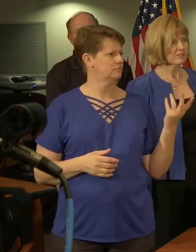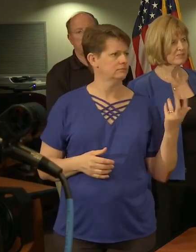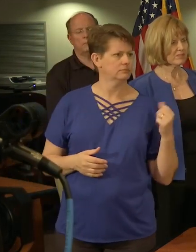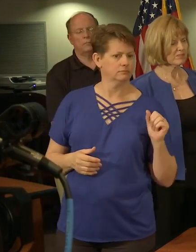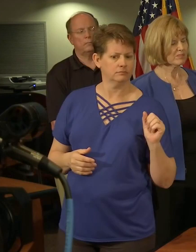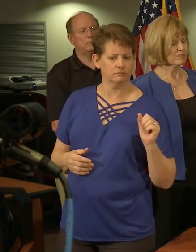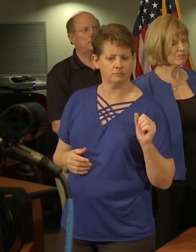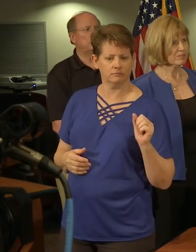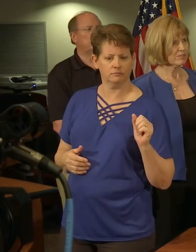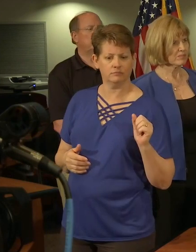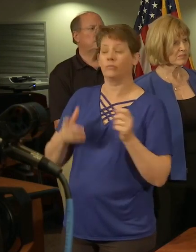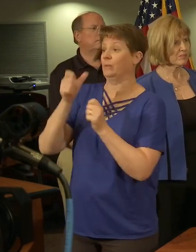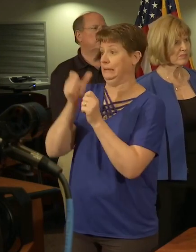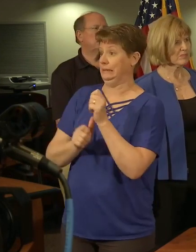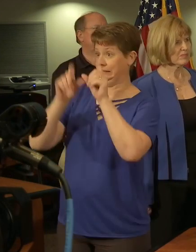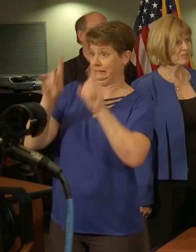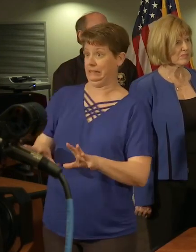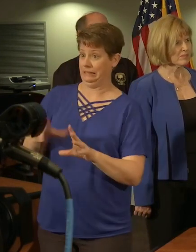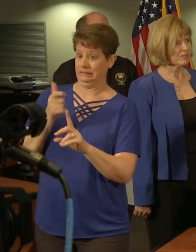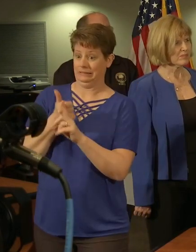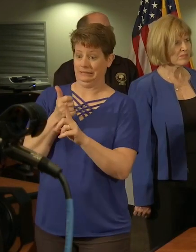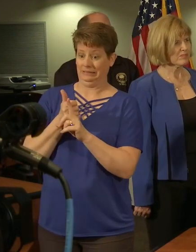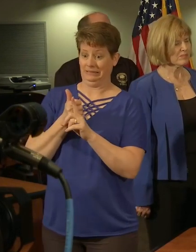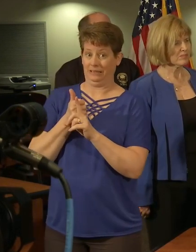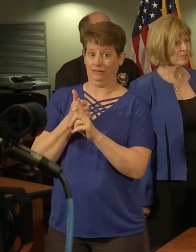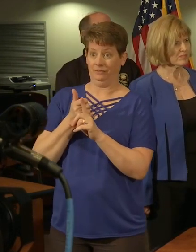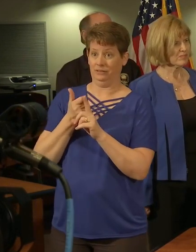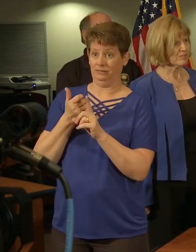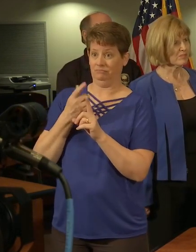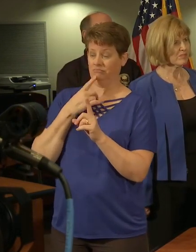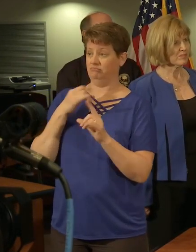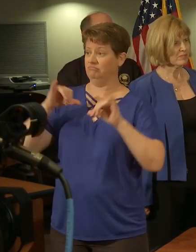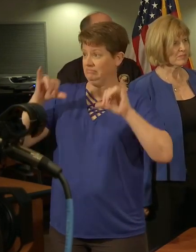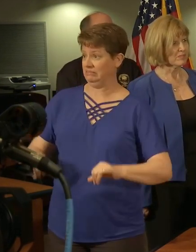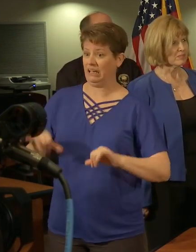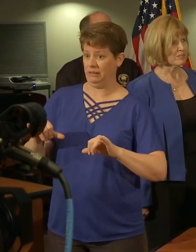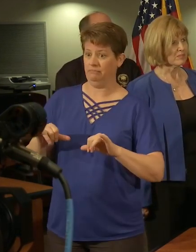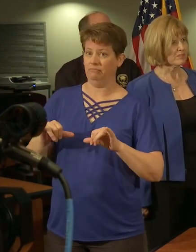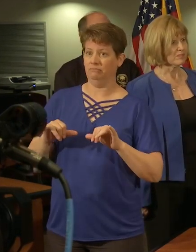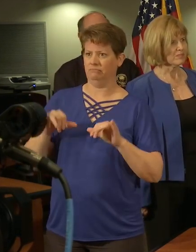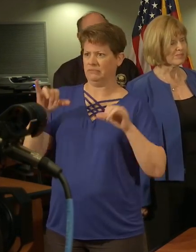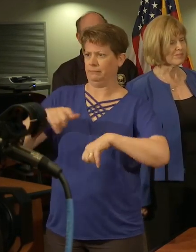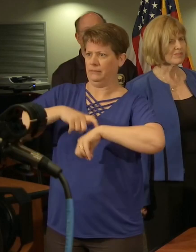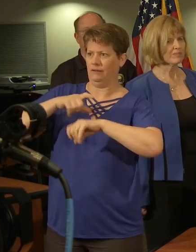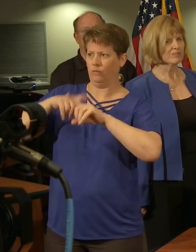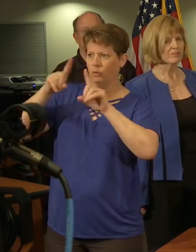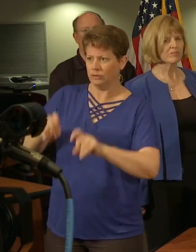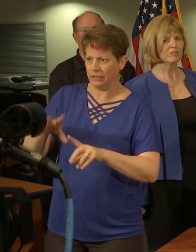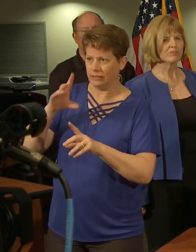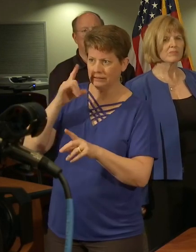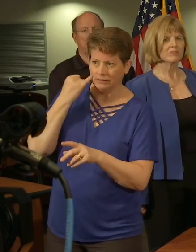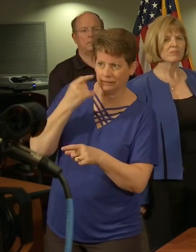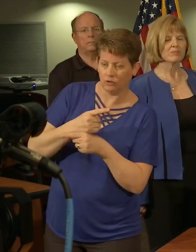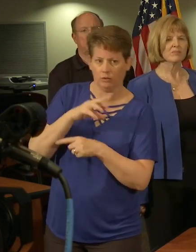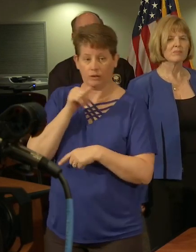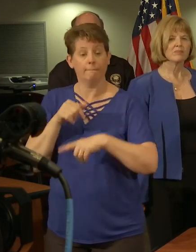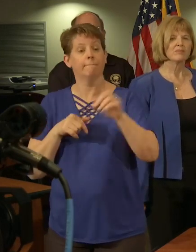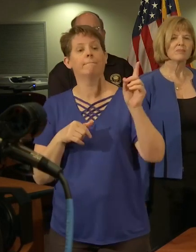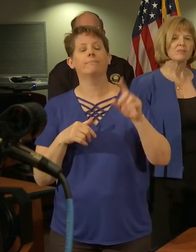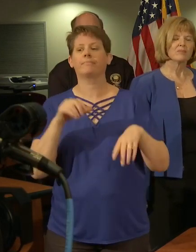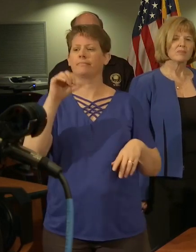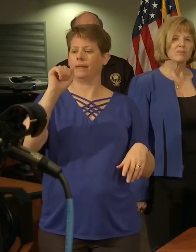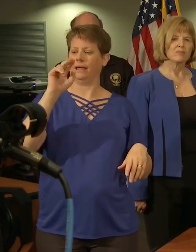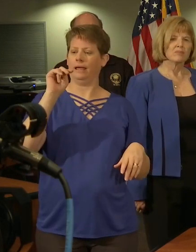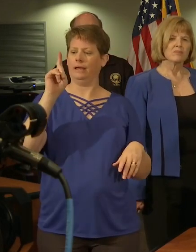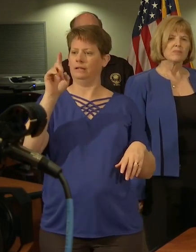Well, each individual test, the turnaround time for each individual test will remain the same. Dr. Bell, with the two Anderson County cases